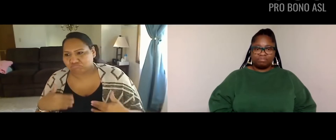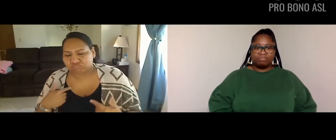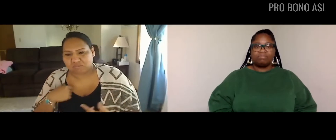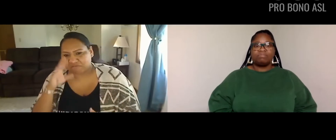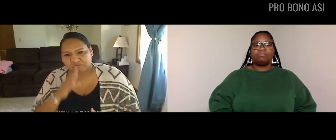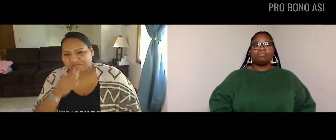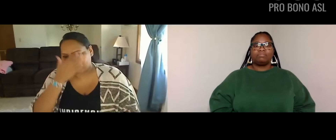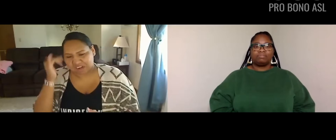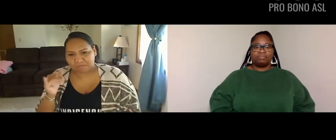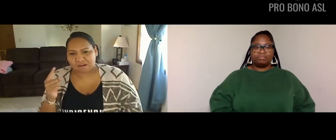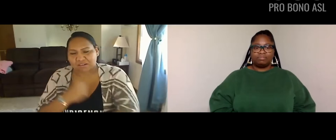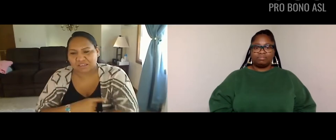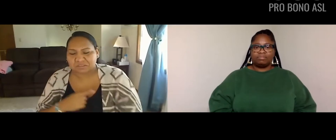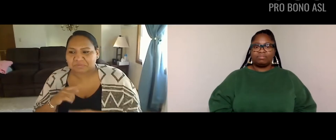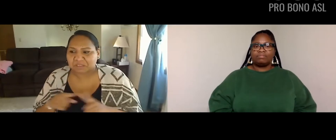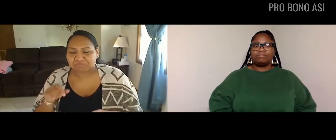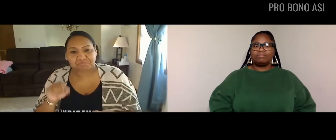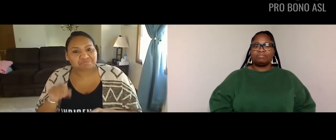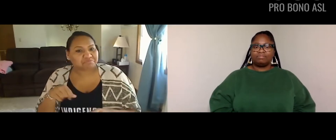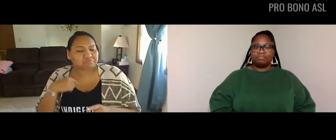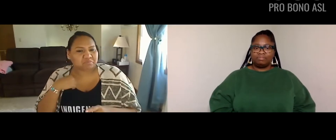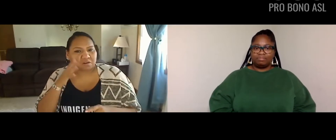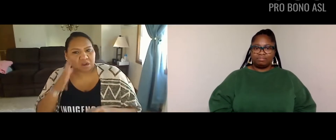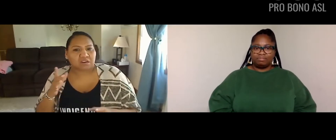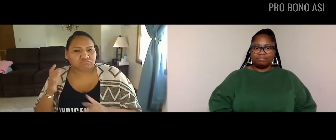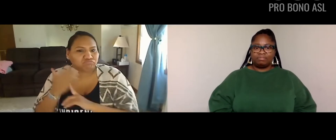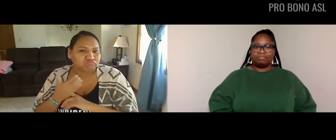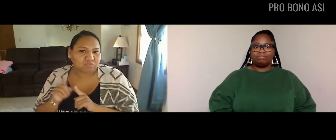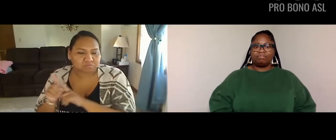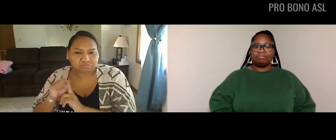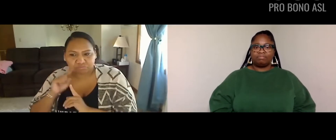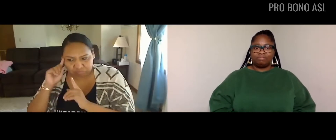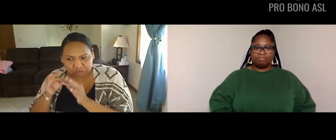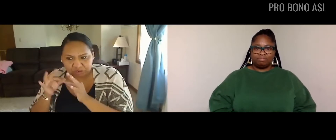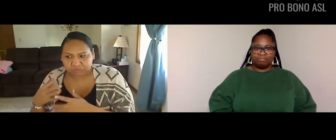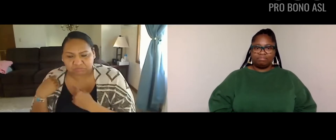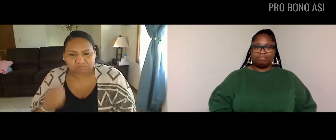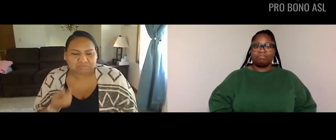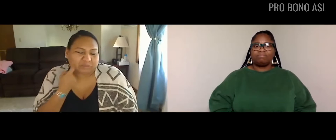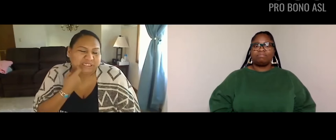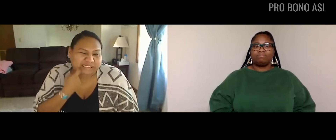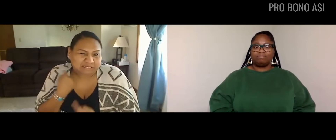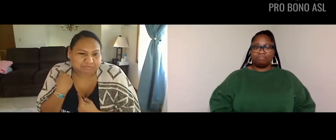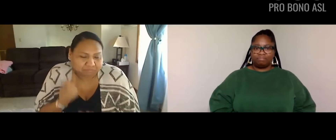rich experience. I will never forget that day that I was there as a deaf interpreter.